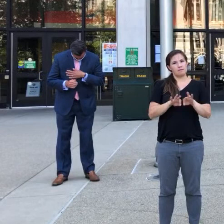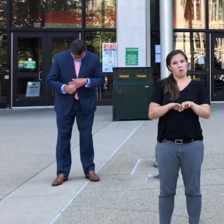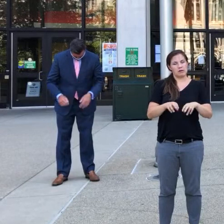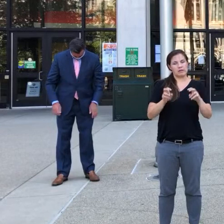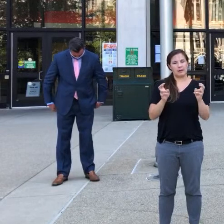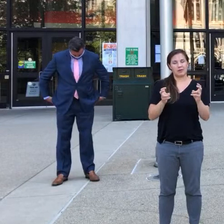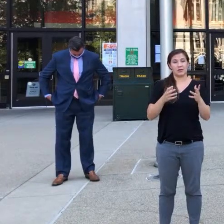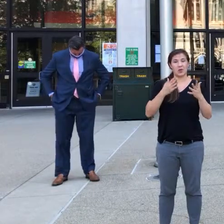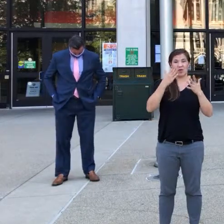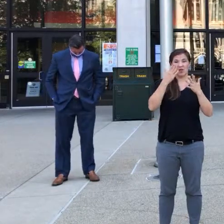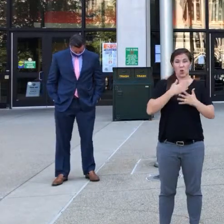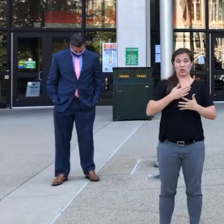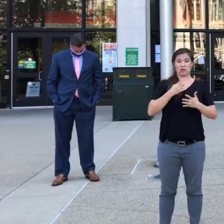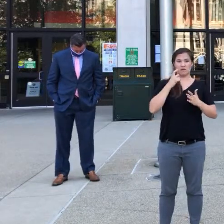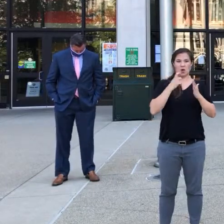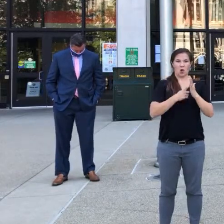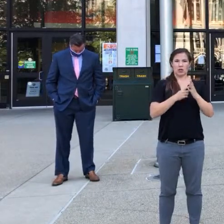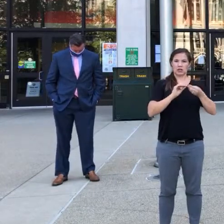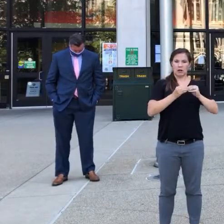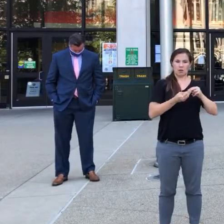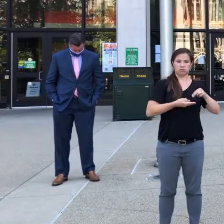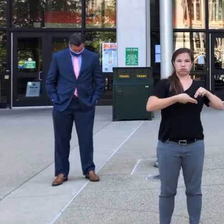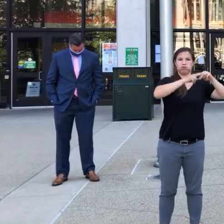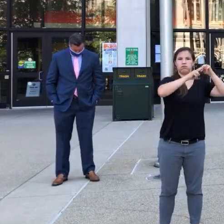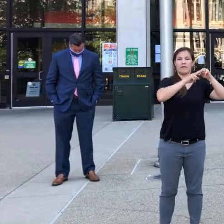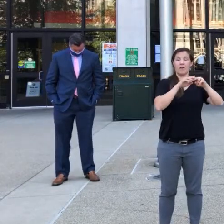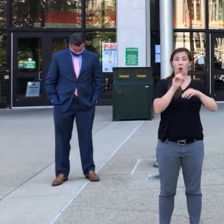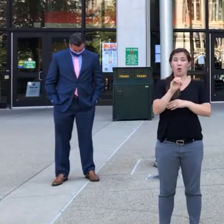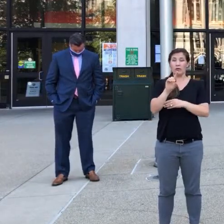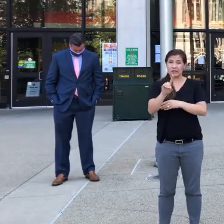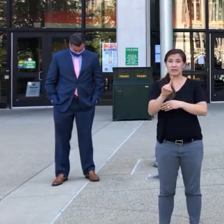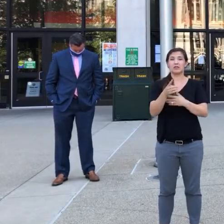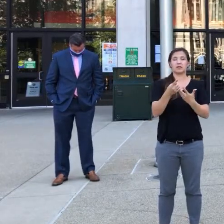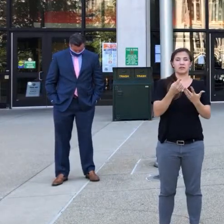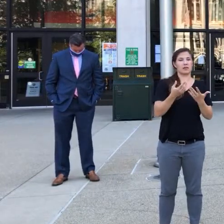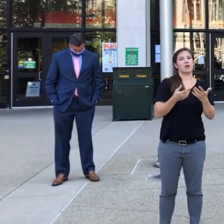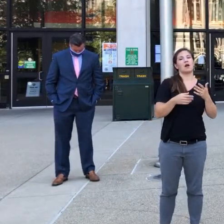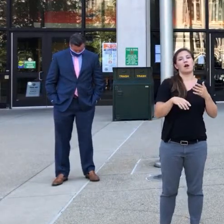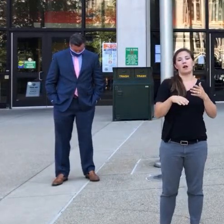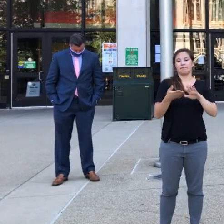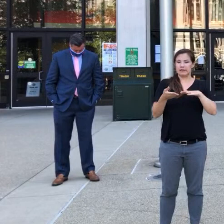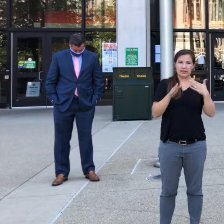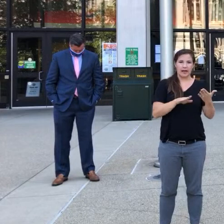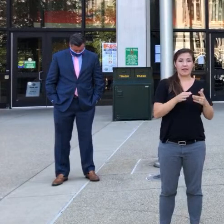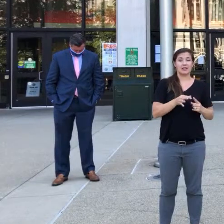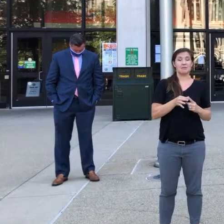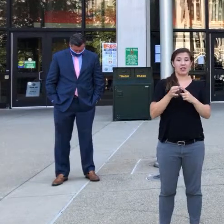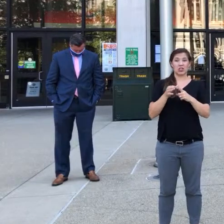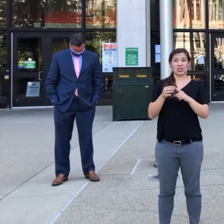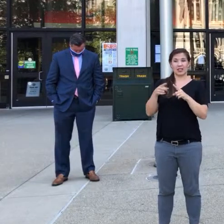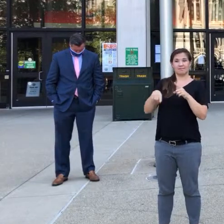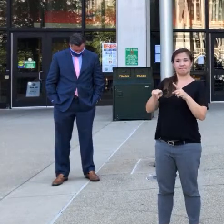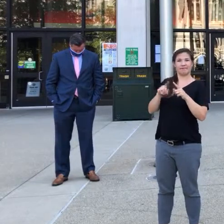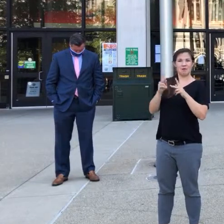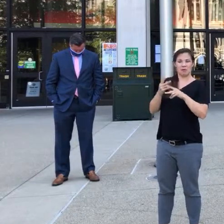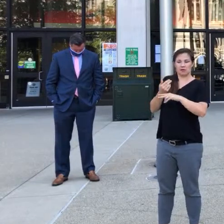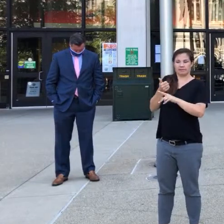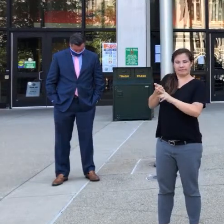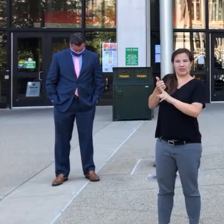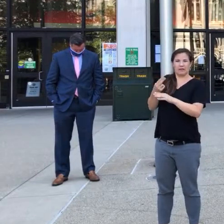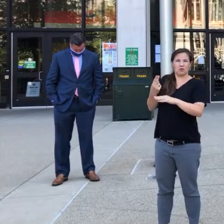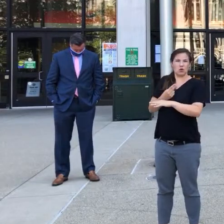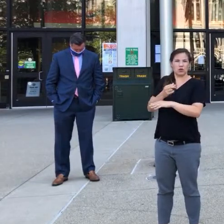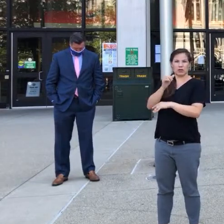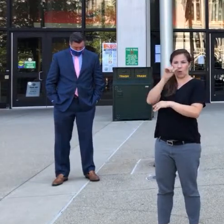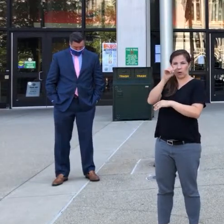a spike in overdose cases and deaths that we're seeing, especially among cocaine users, including those that are of